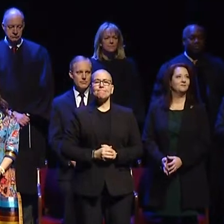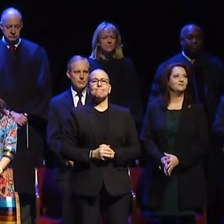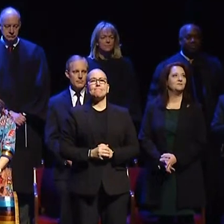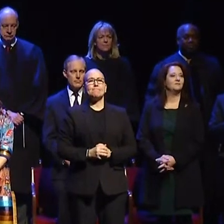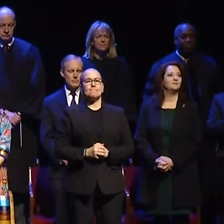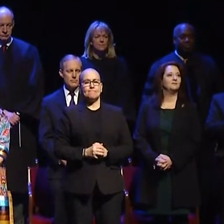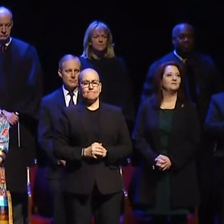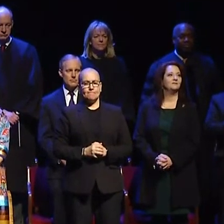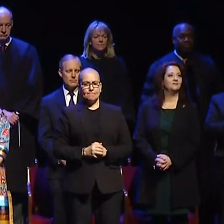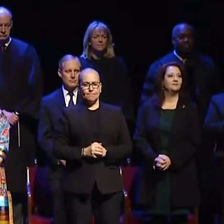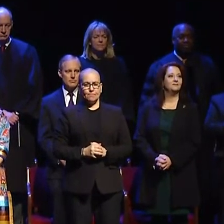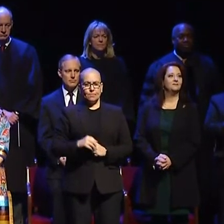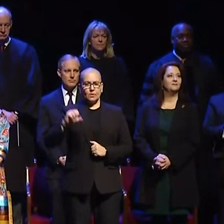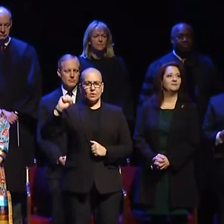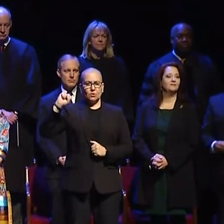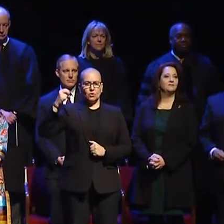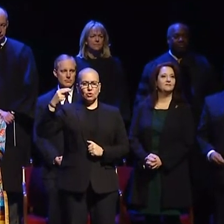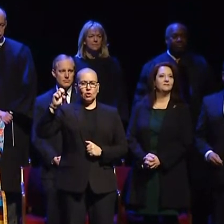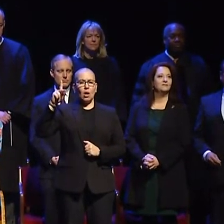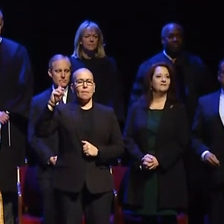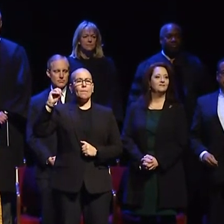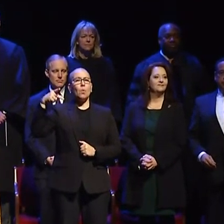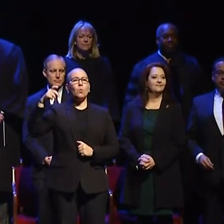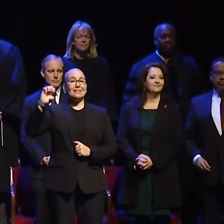Shakopee Mittawakaton Sioux Community,